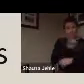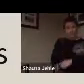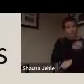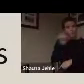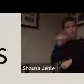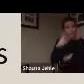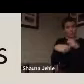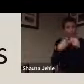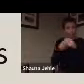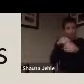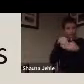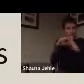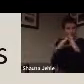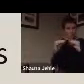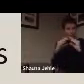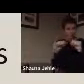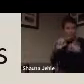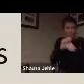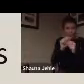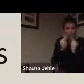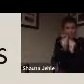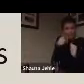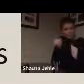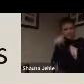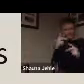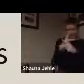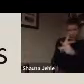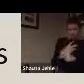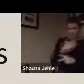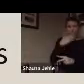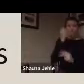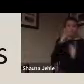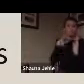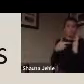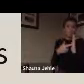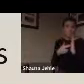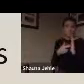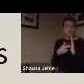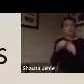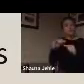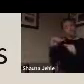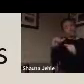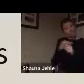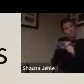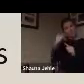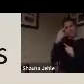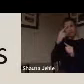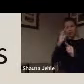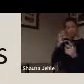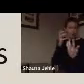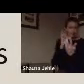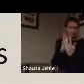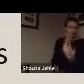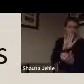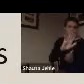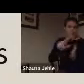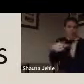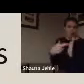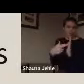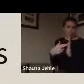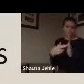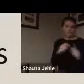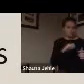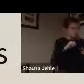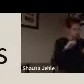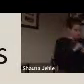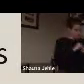Romania, and work with them to figure out the best role. So you get the training for the role that you know you're going to do instead of get the training